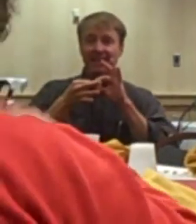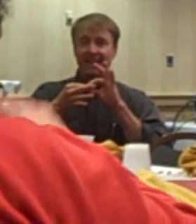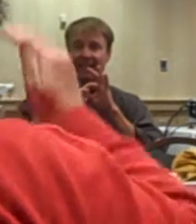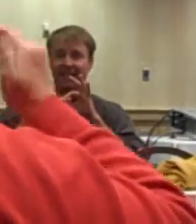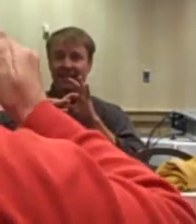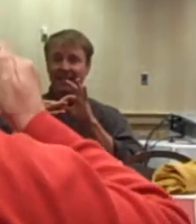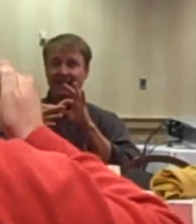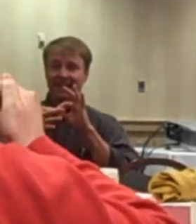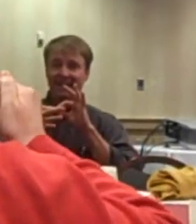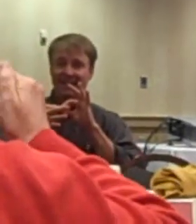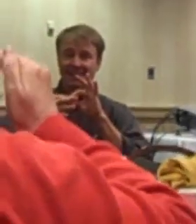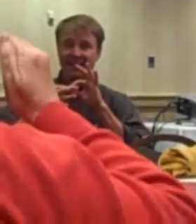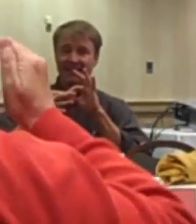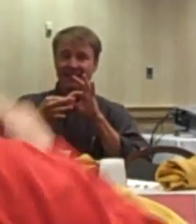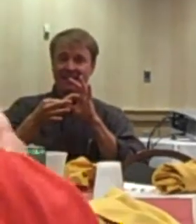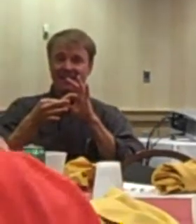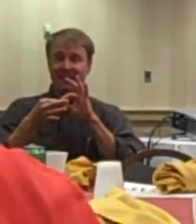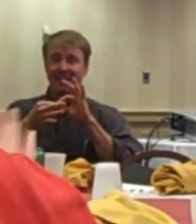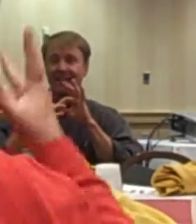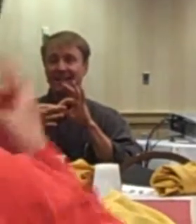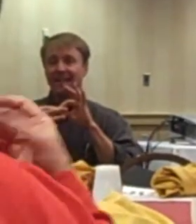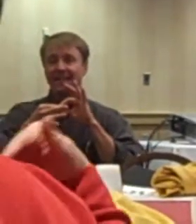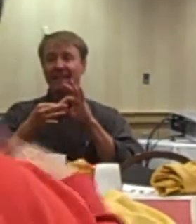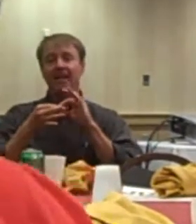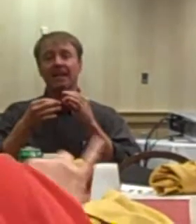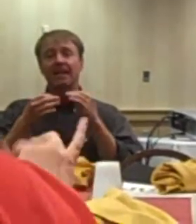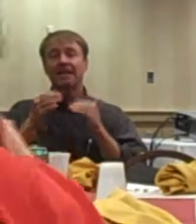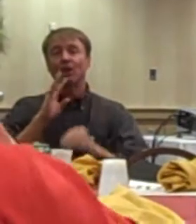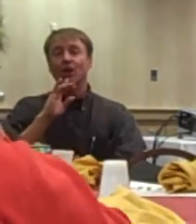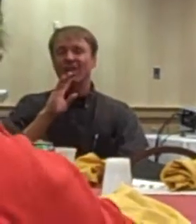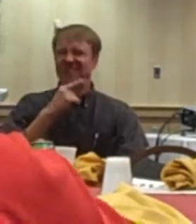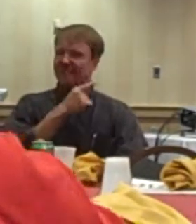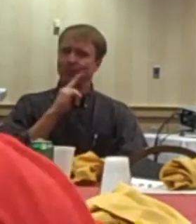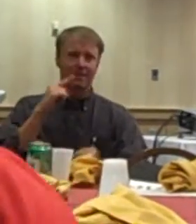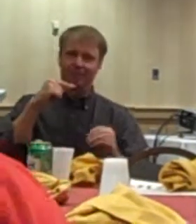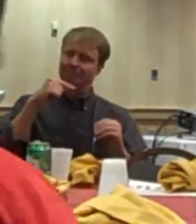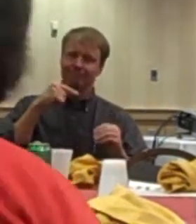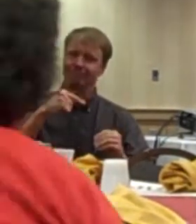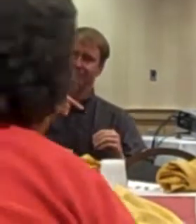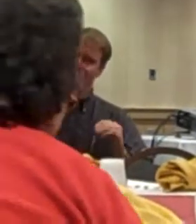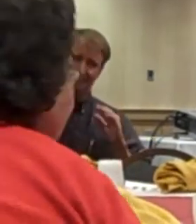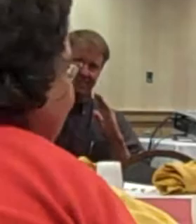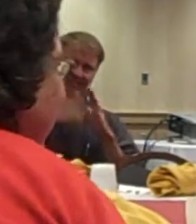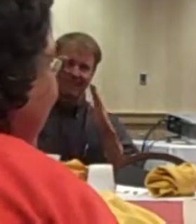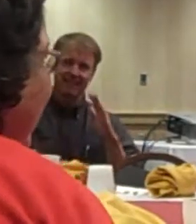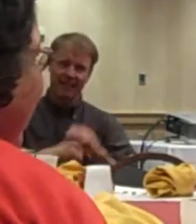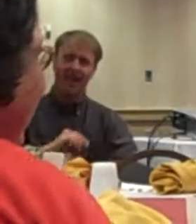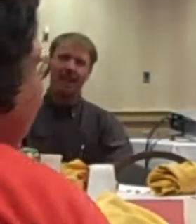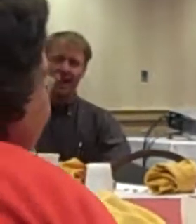the typical meaning of coherence. And what I wanted to say about this is that